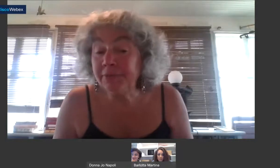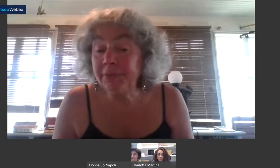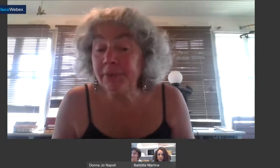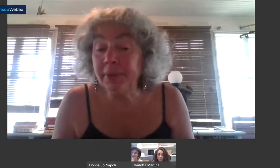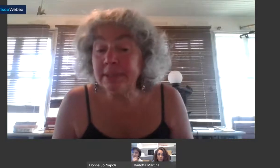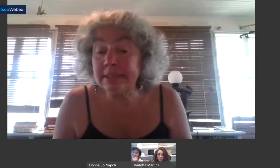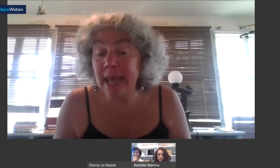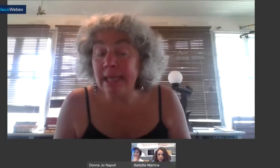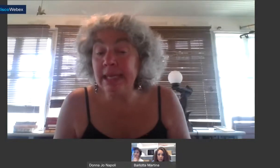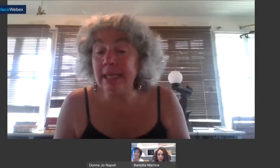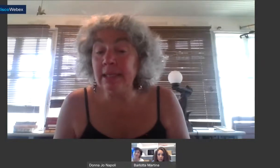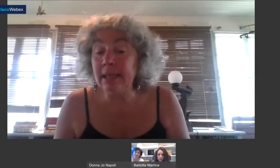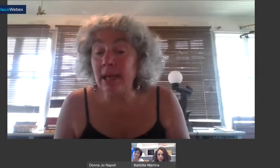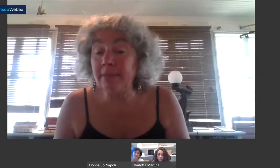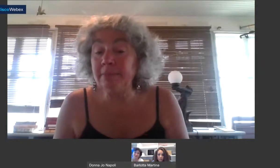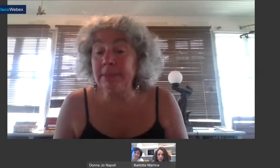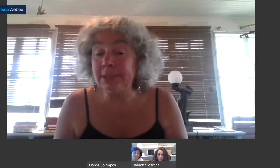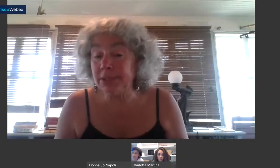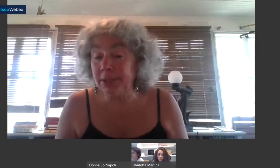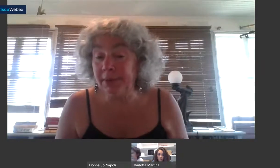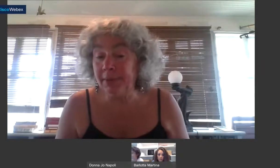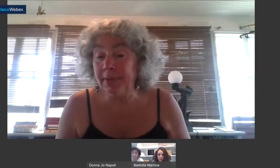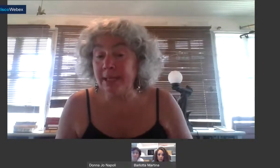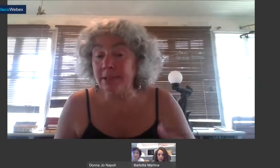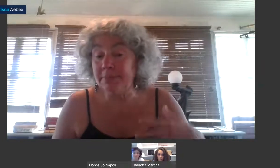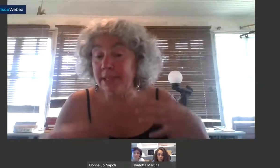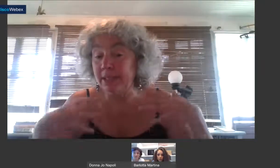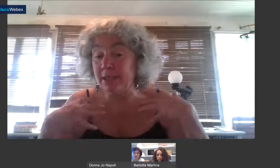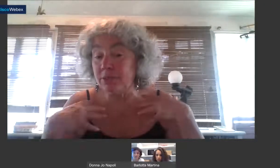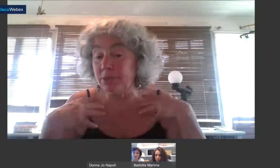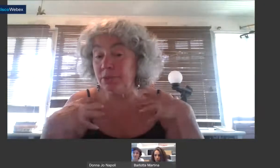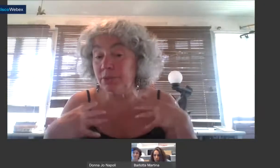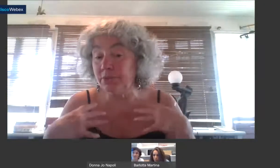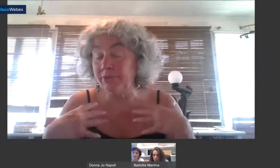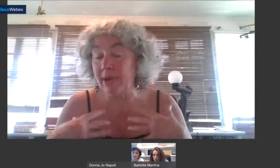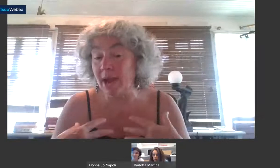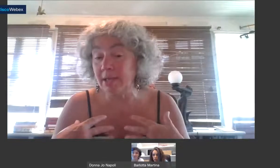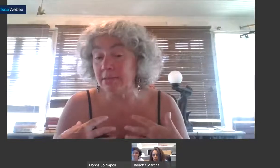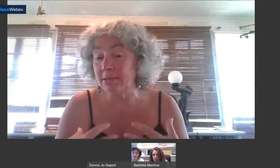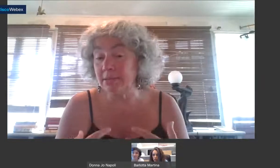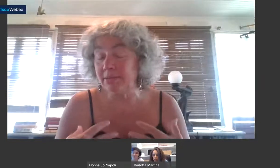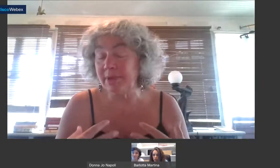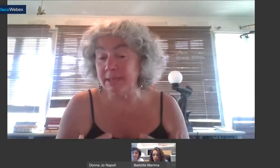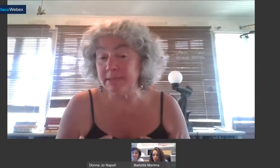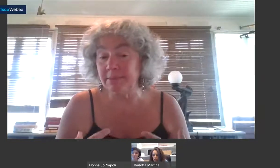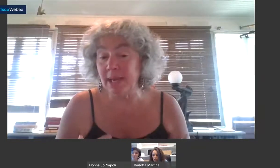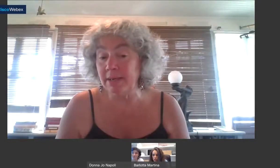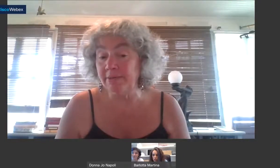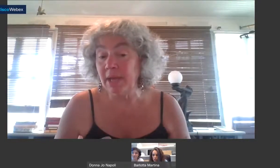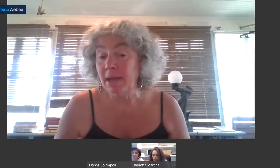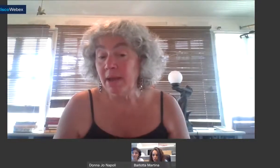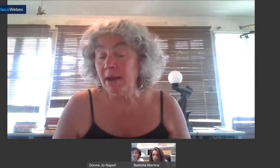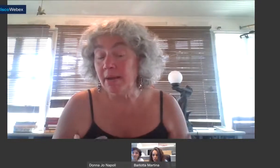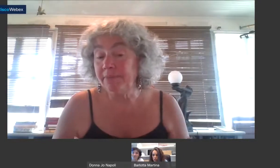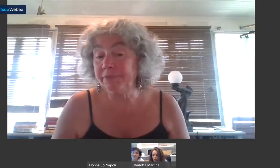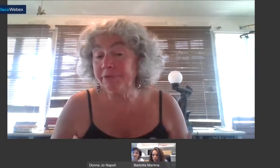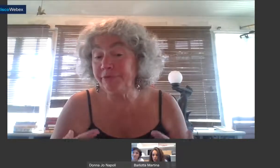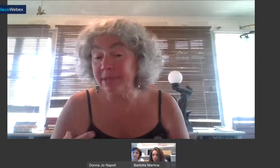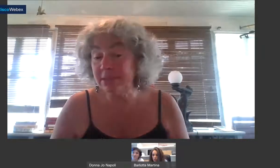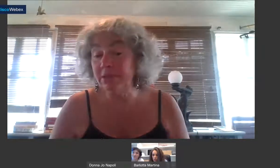If your signing deteriorates because you've had some kind of